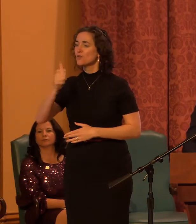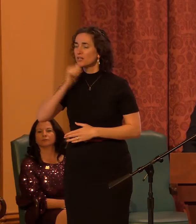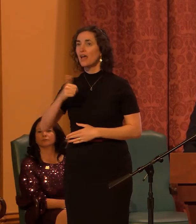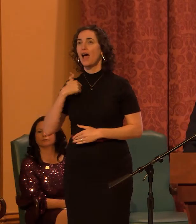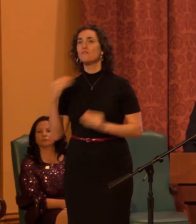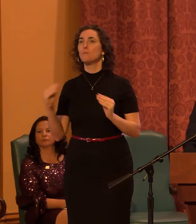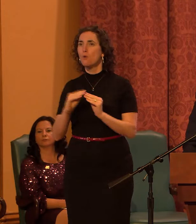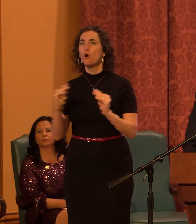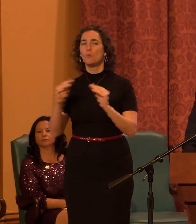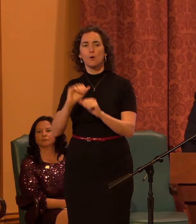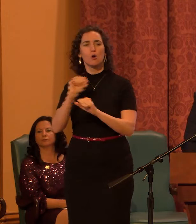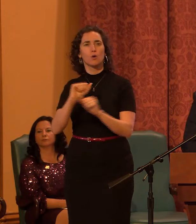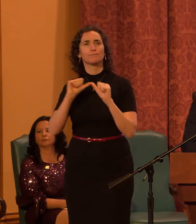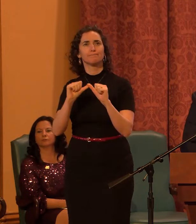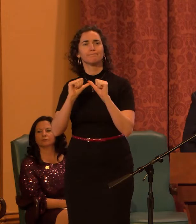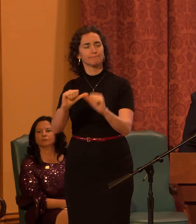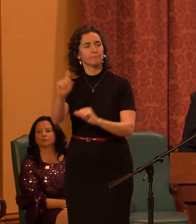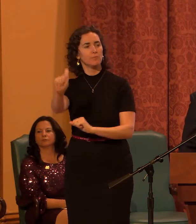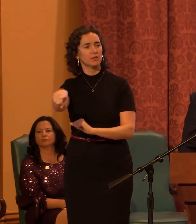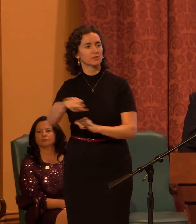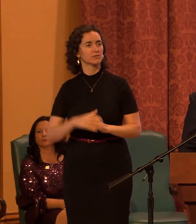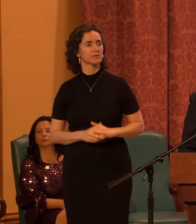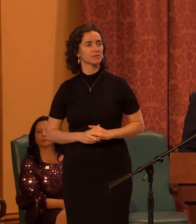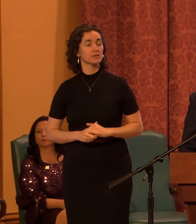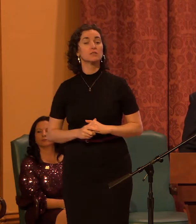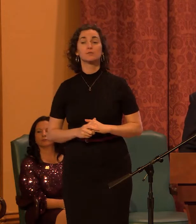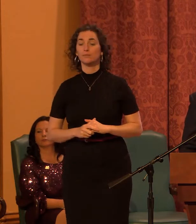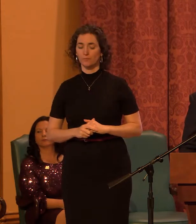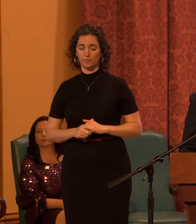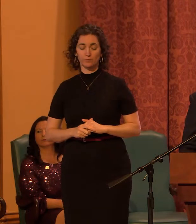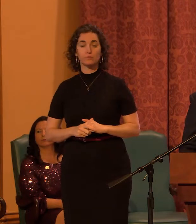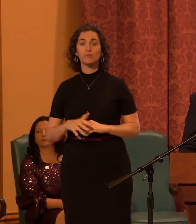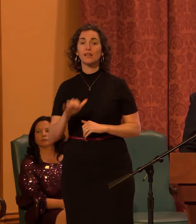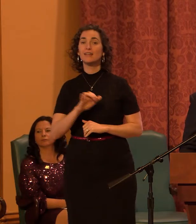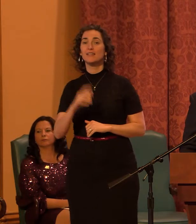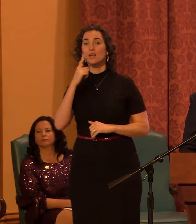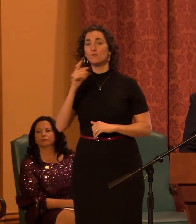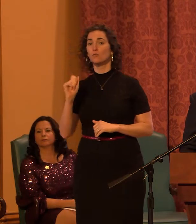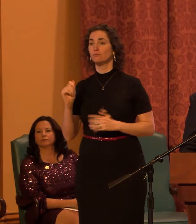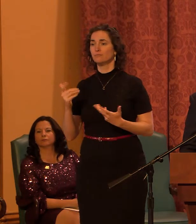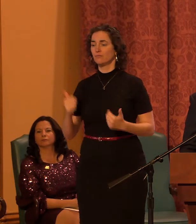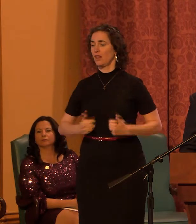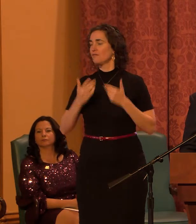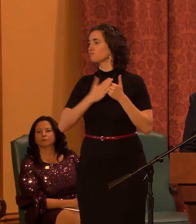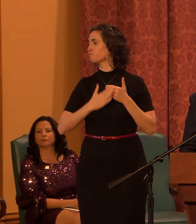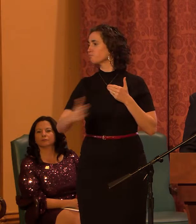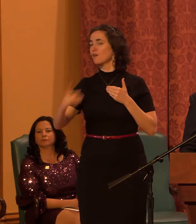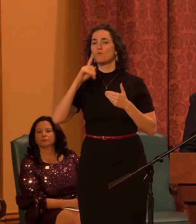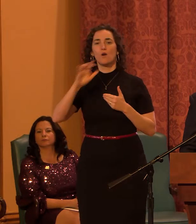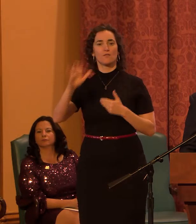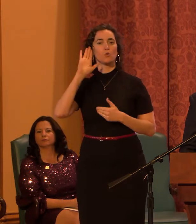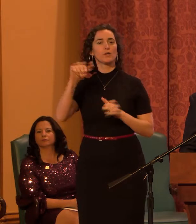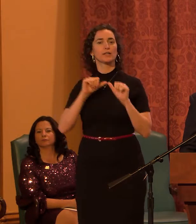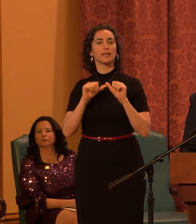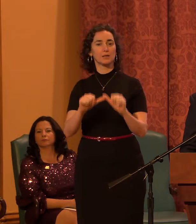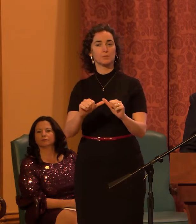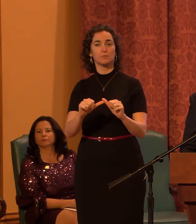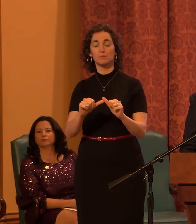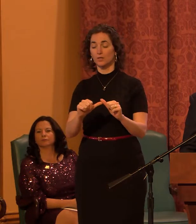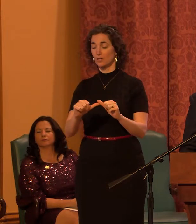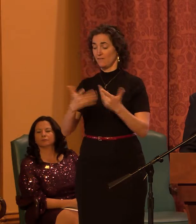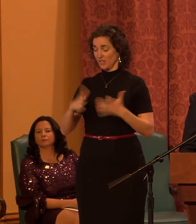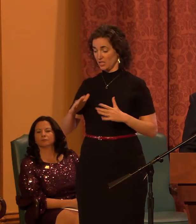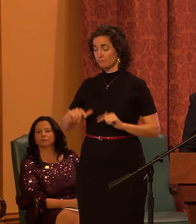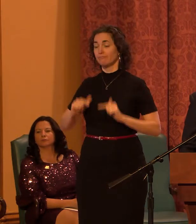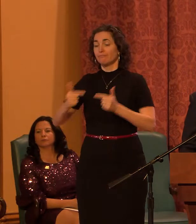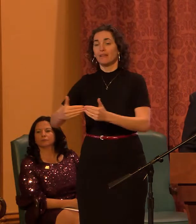work to do. And that will be the case for all of our lives, and then for subsequent generations